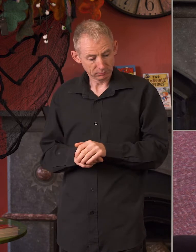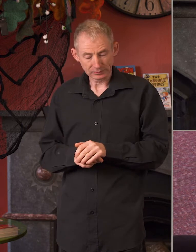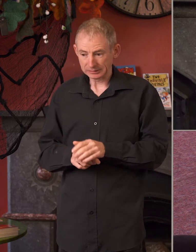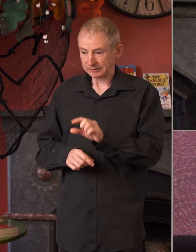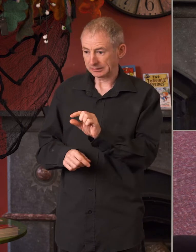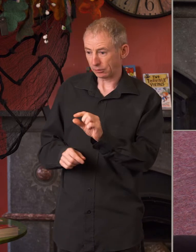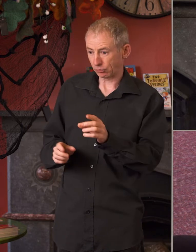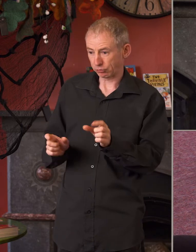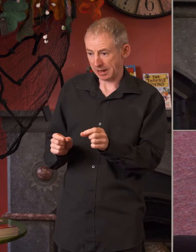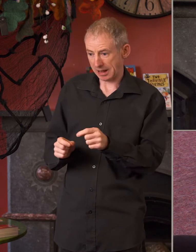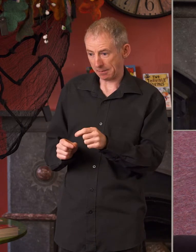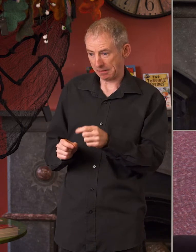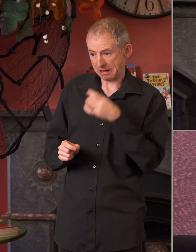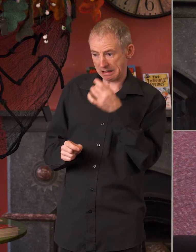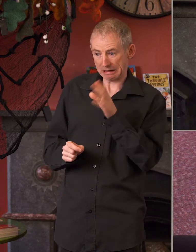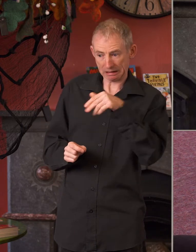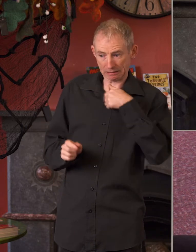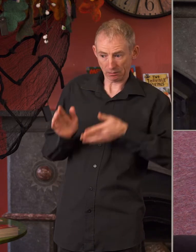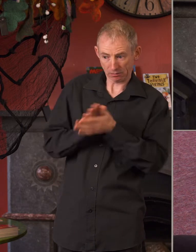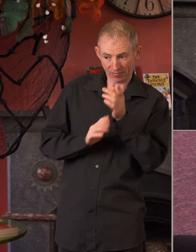up this way, asks Little Crab.